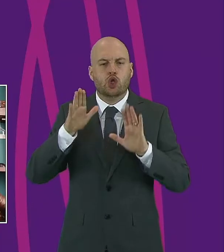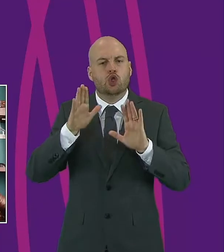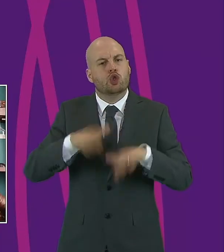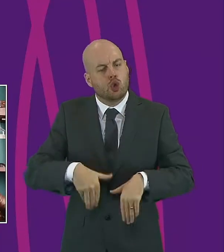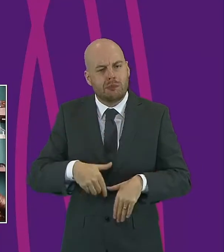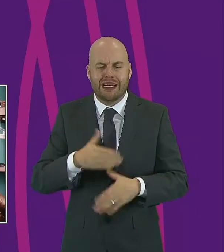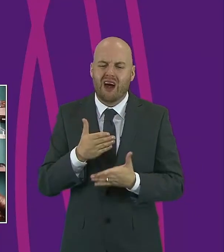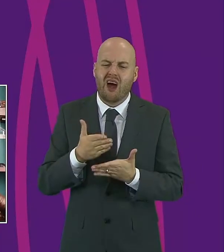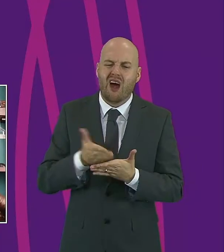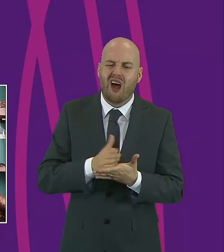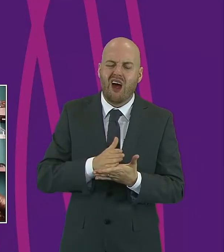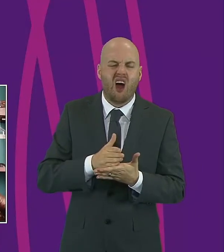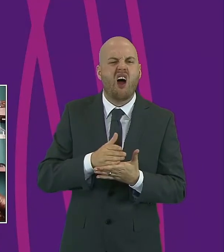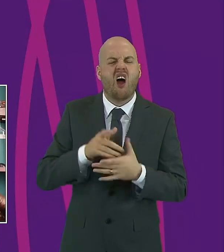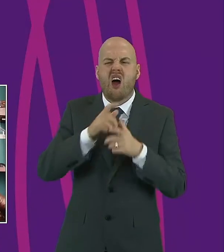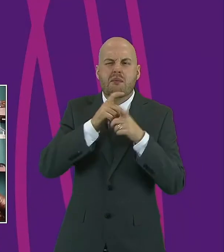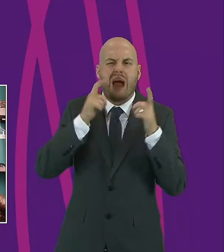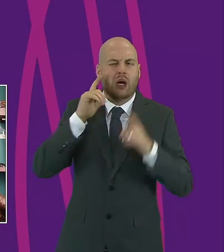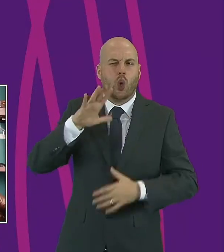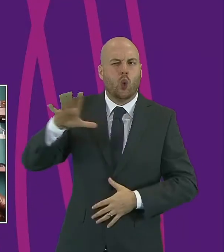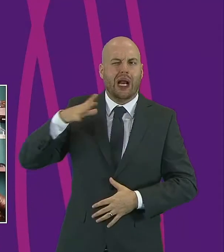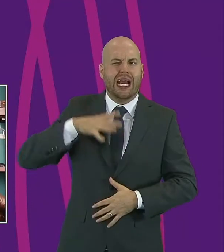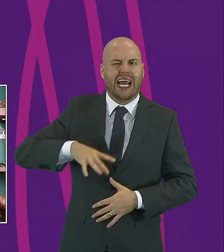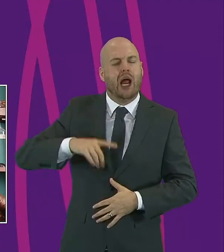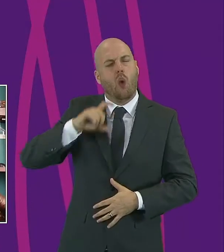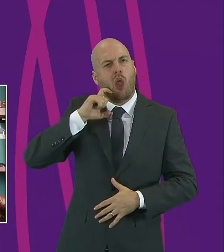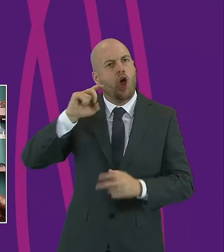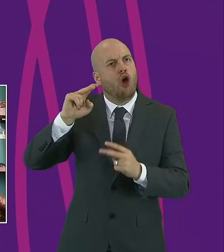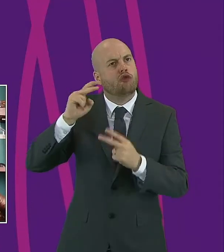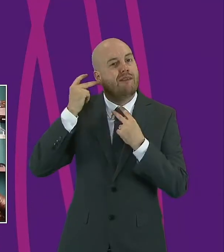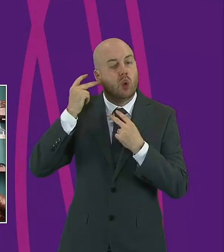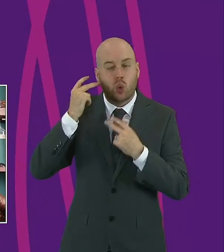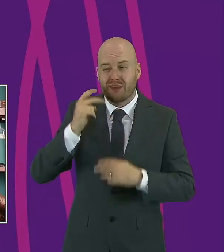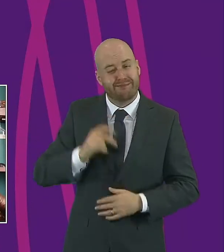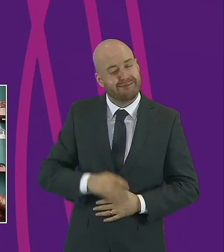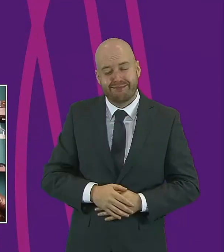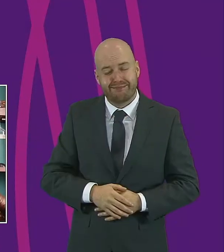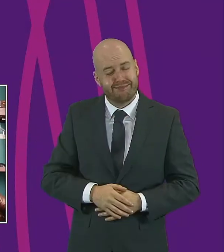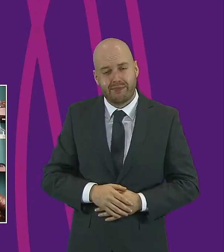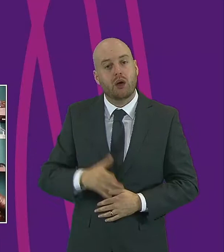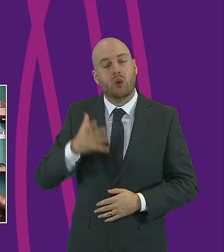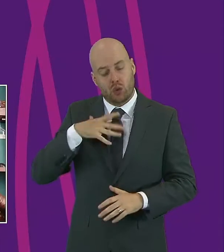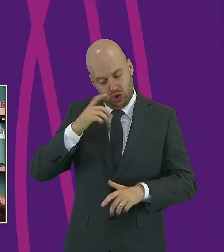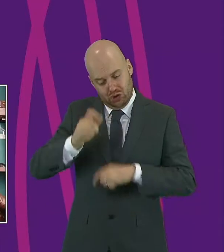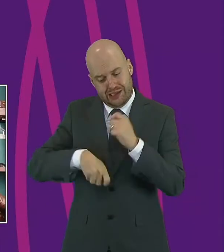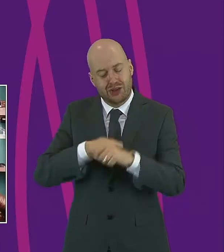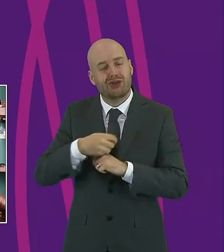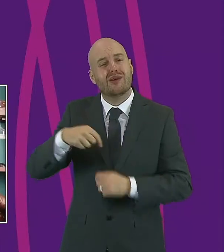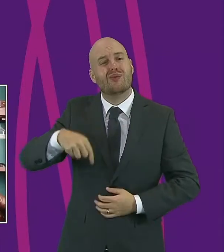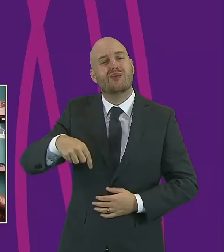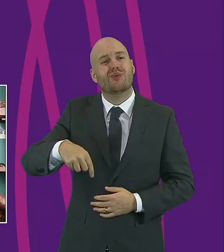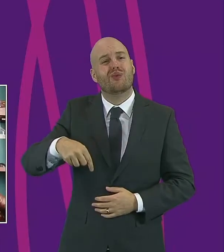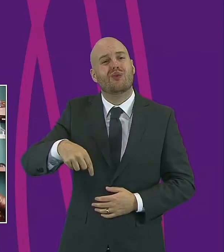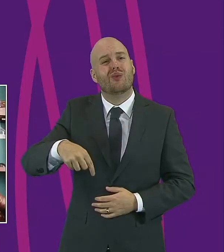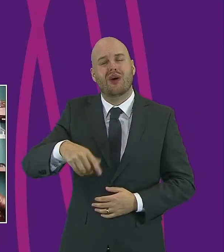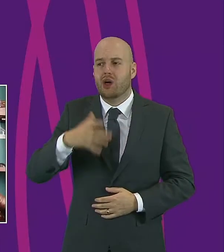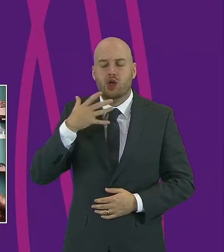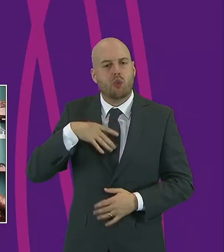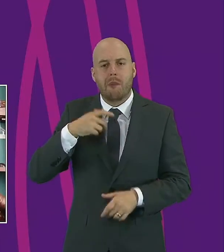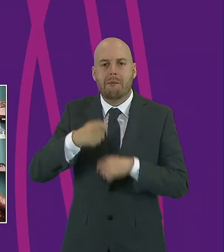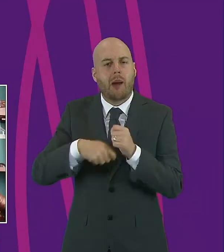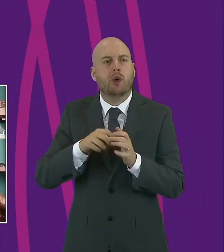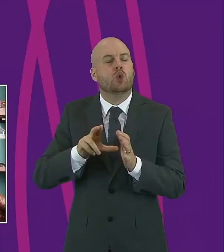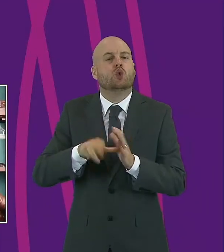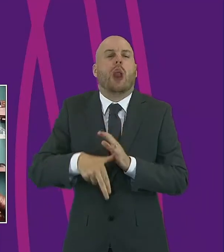if there's going to be a change on the policy on face coverings, that change should come sooner rather than coming too late. But it's not